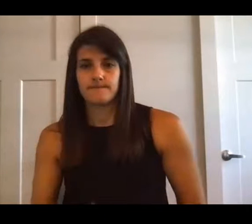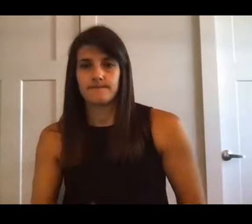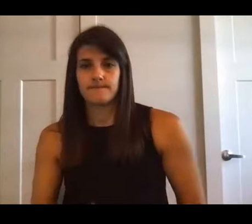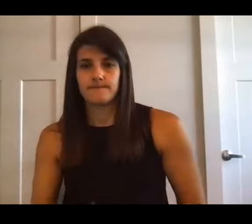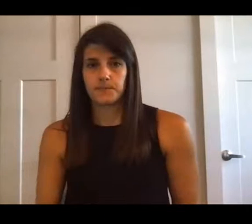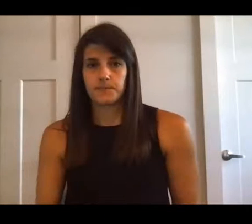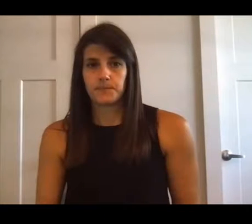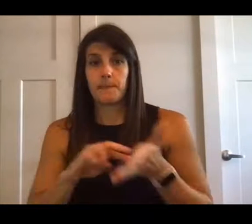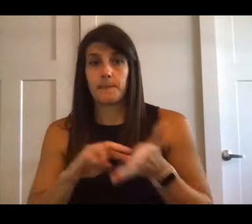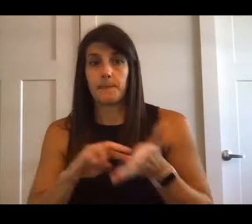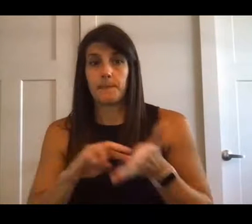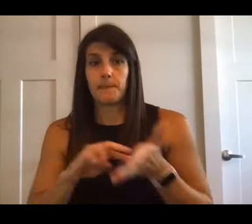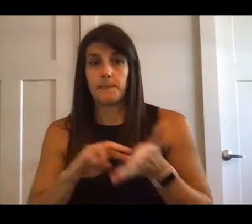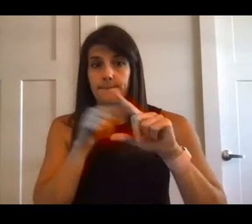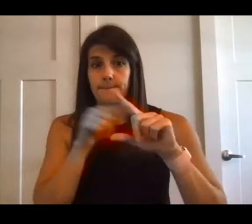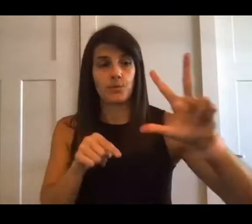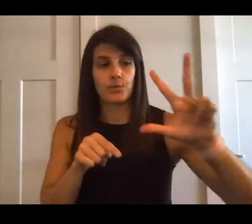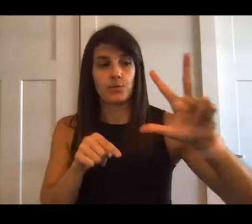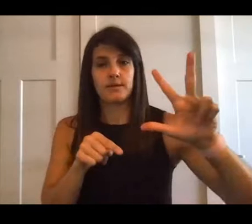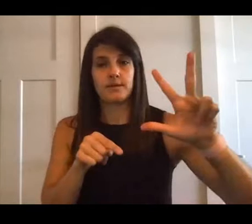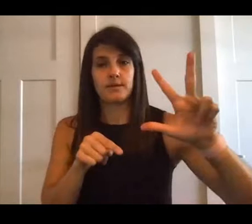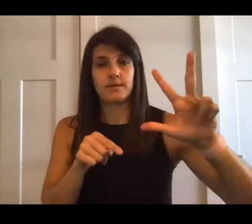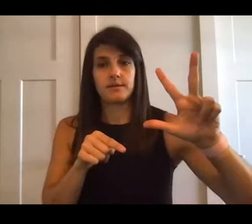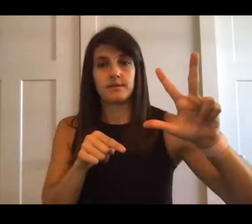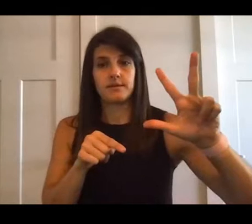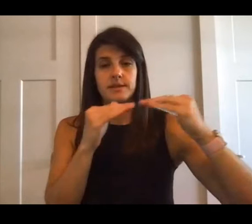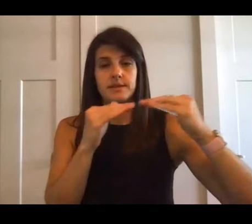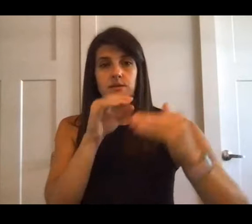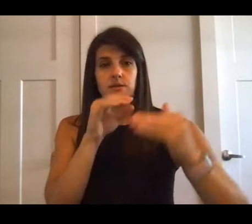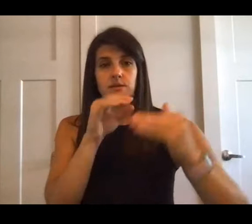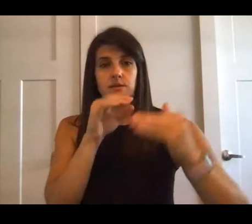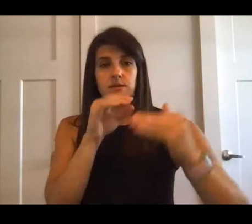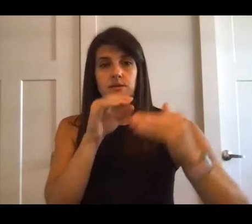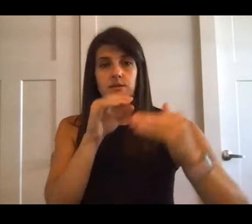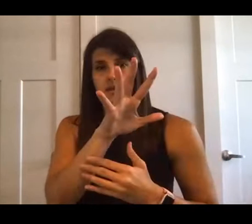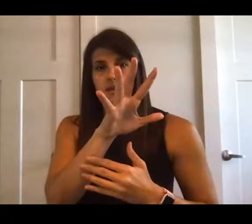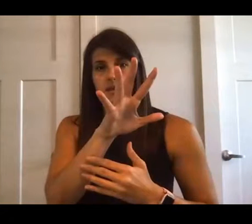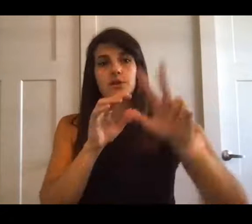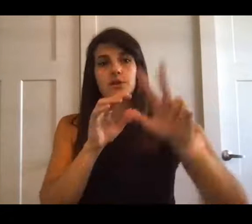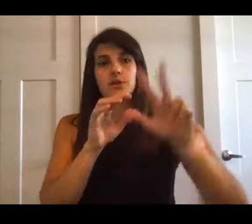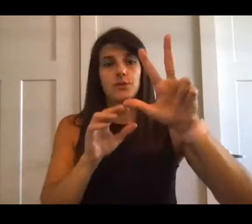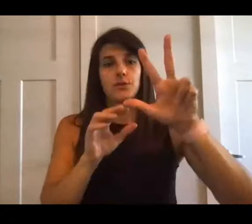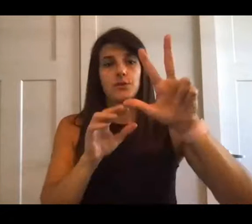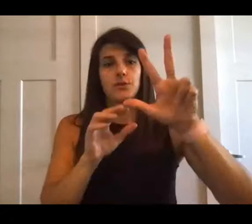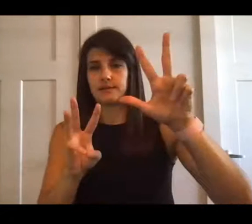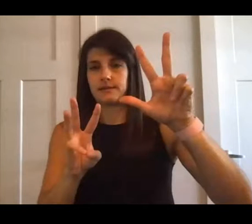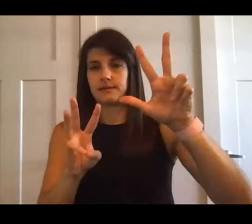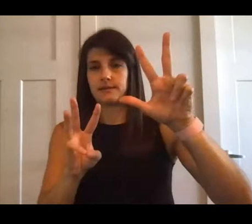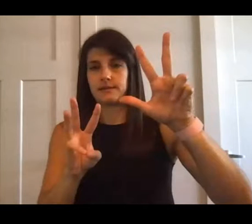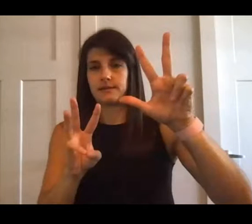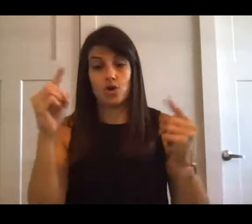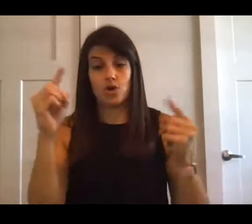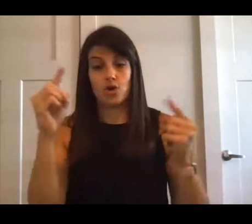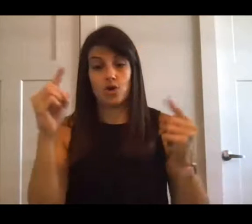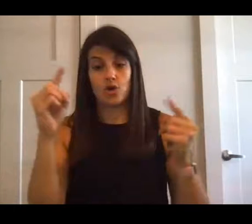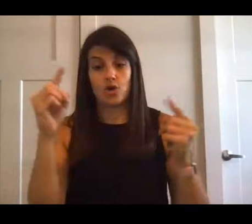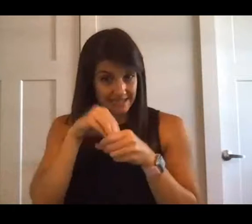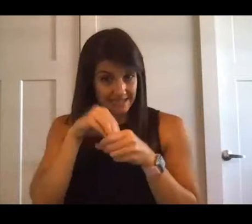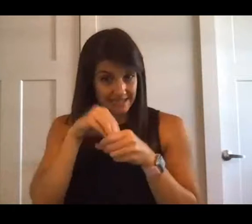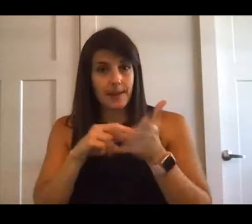So angle 3 would be 105 degrees. 3 and 6 are alternate interior angles. This will also be 105